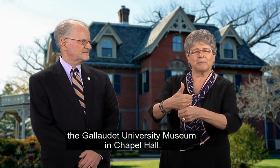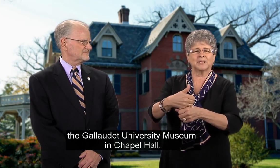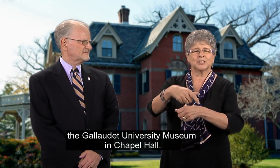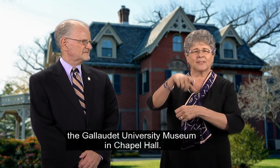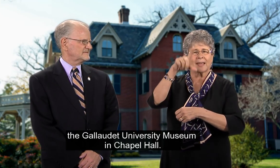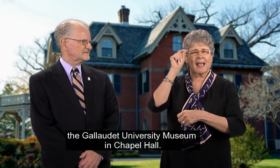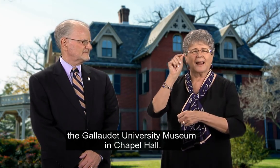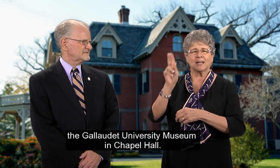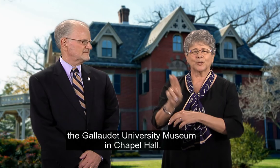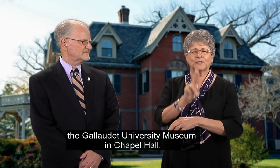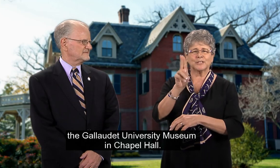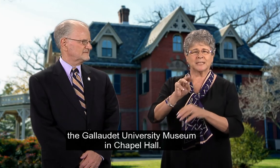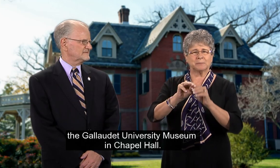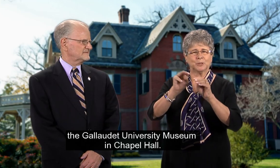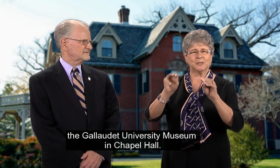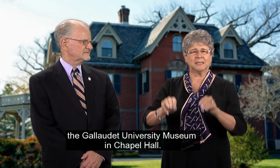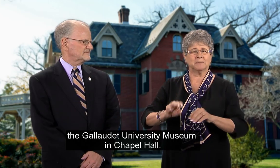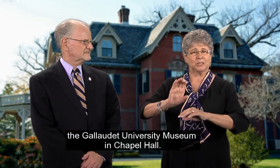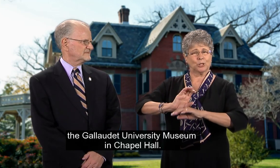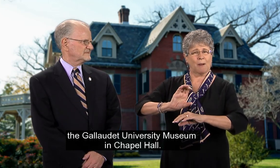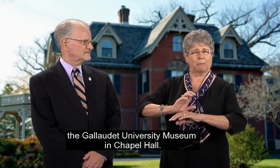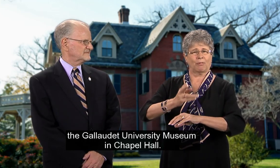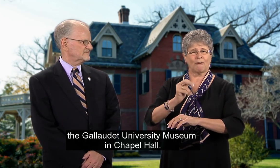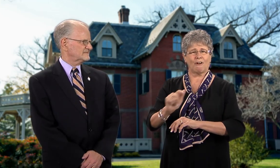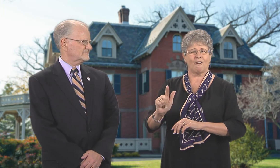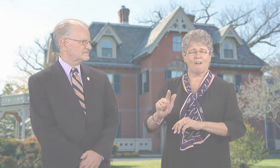the Gallaudet University Museum in Chapel Hall.